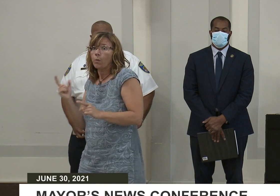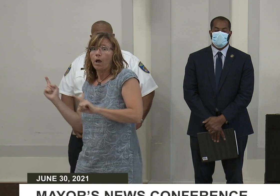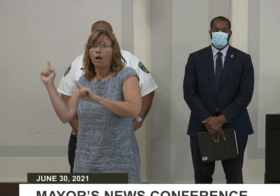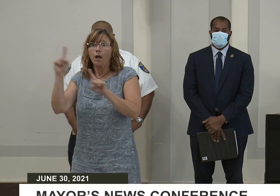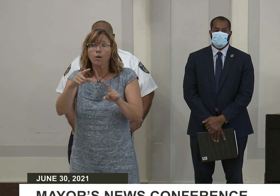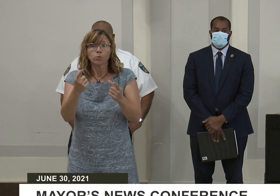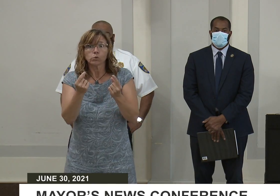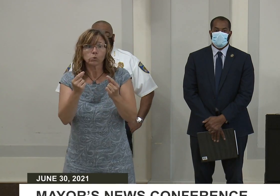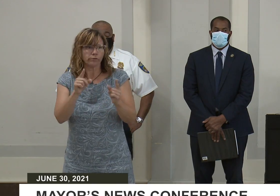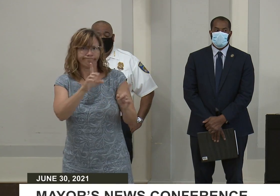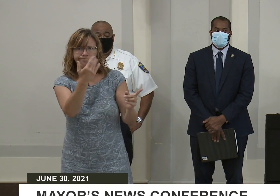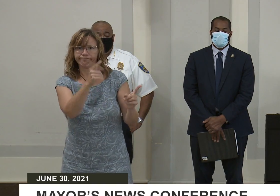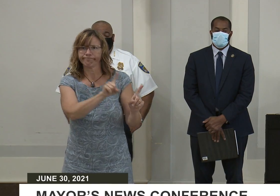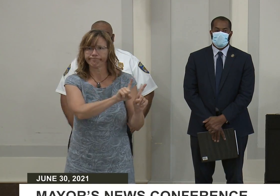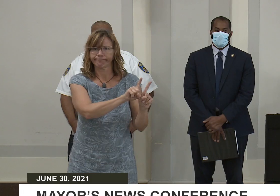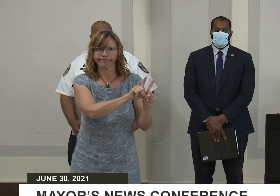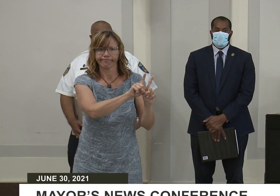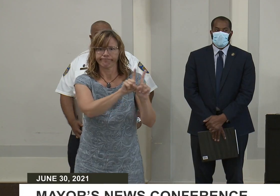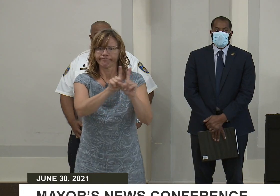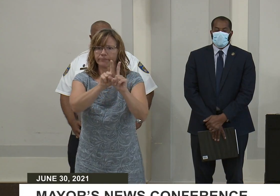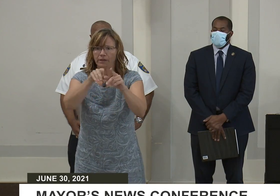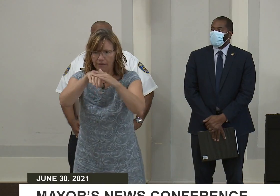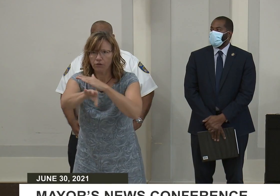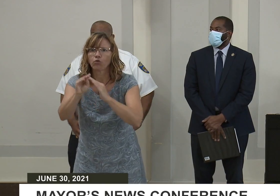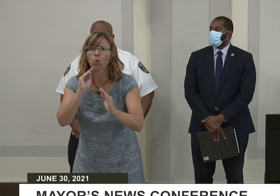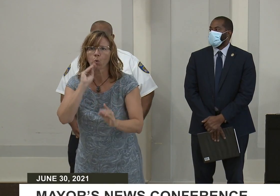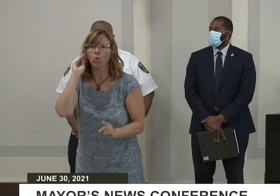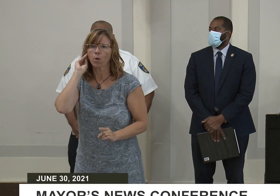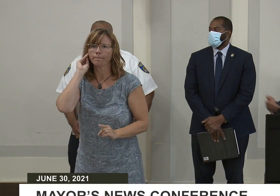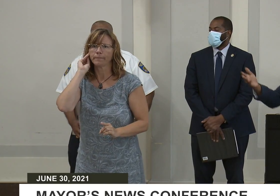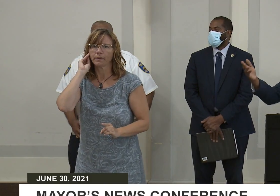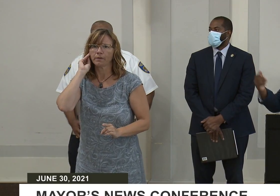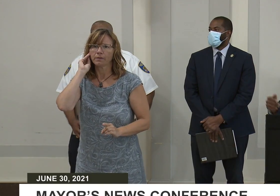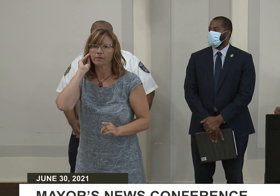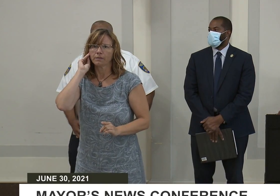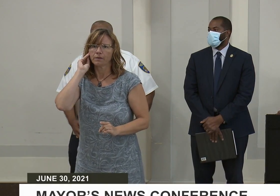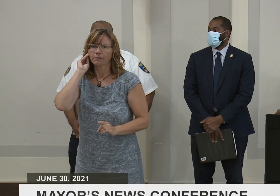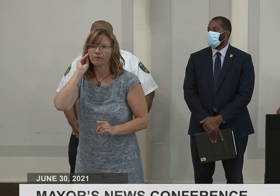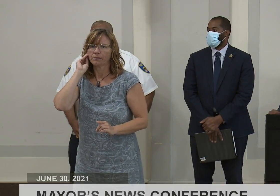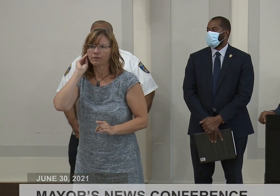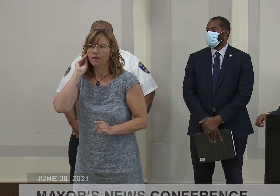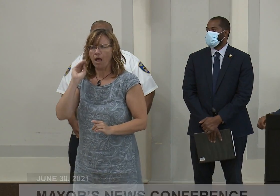happen. So I've seen the change with my own eyes. Thank you. Thank you. Ma'am?